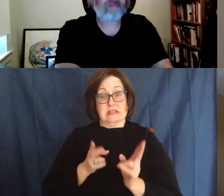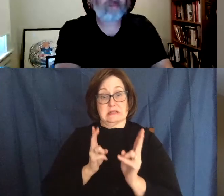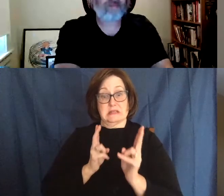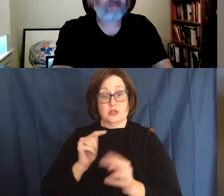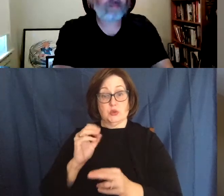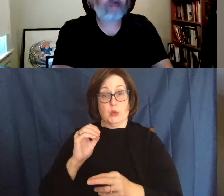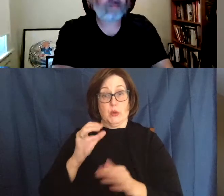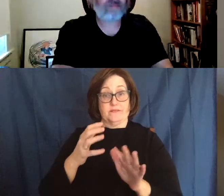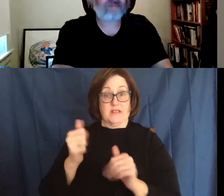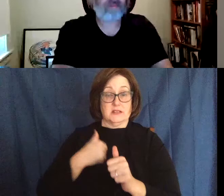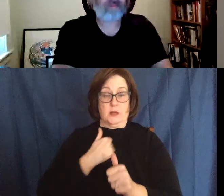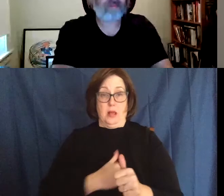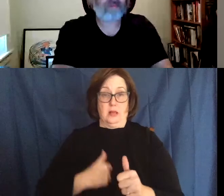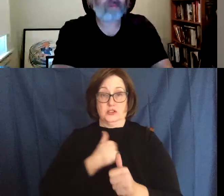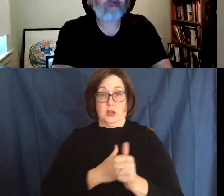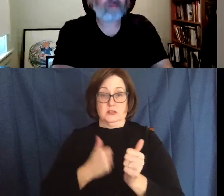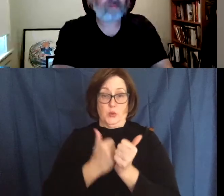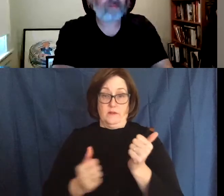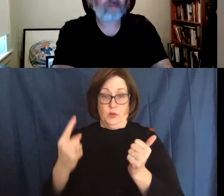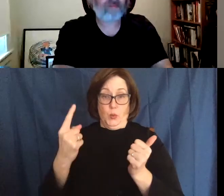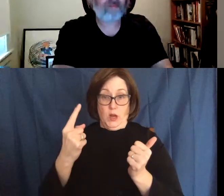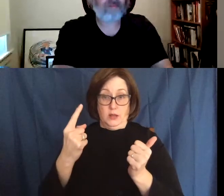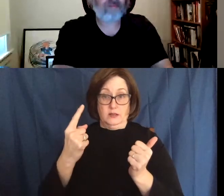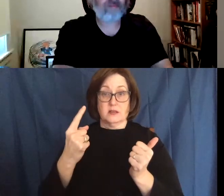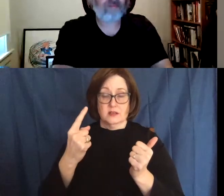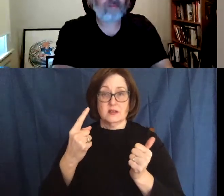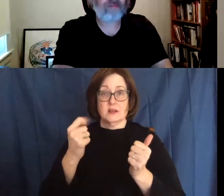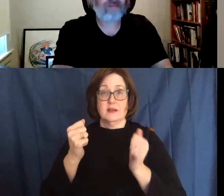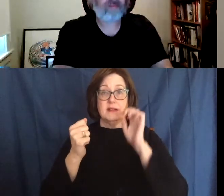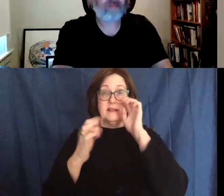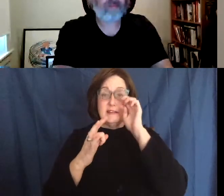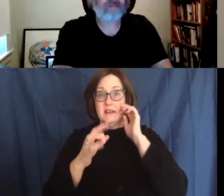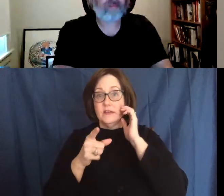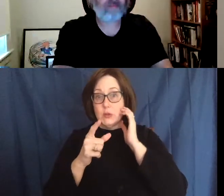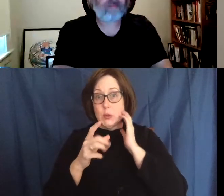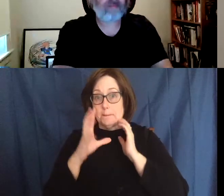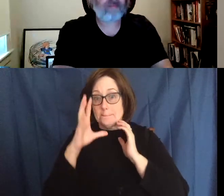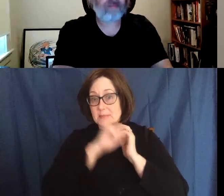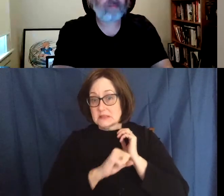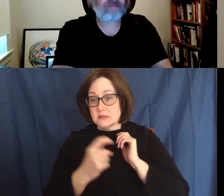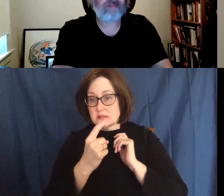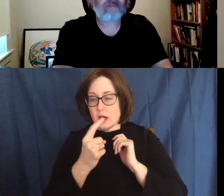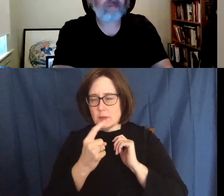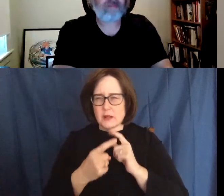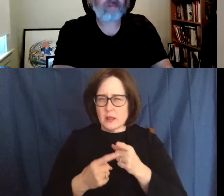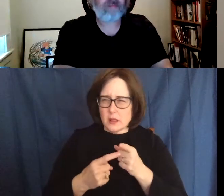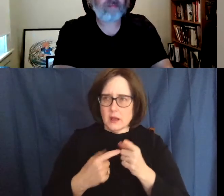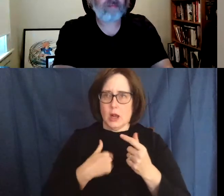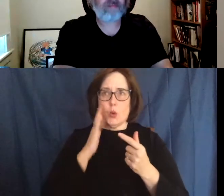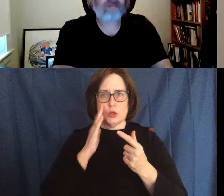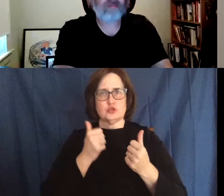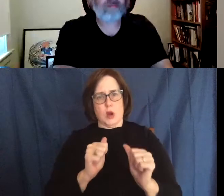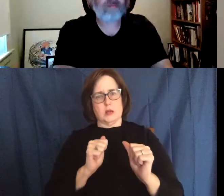I apologize to all. If there's anything you miss, I'll try my best to be as legible as possible.